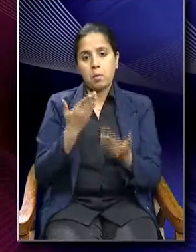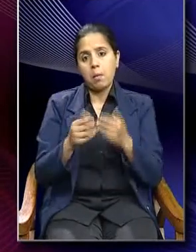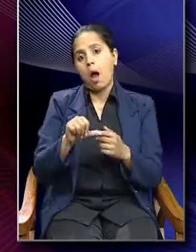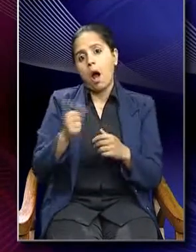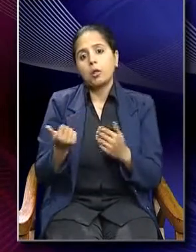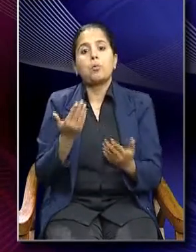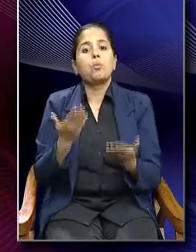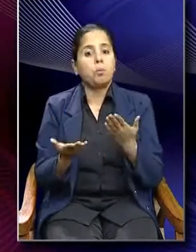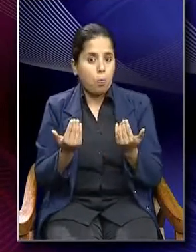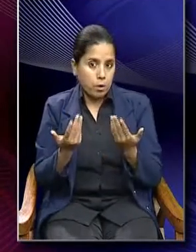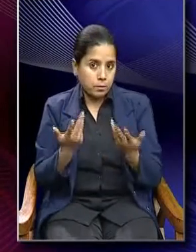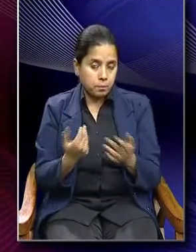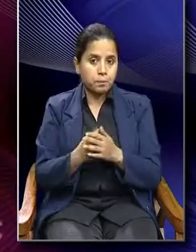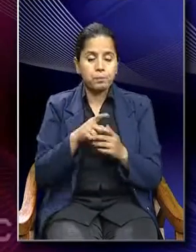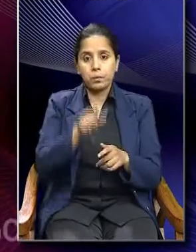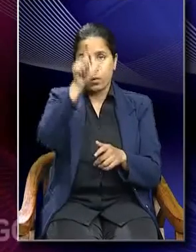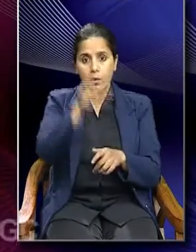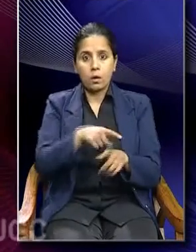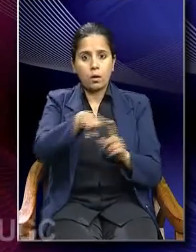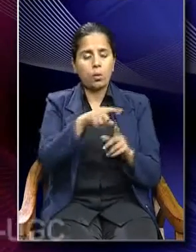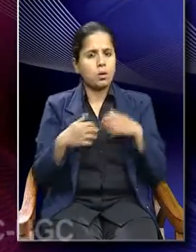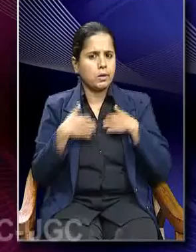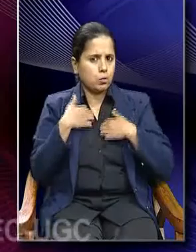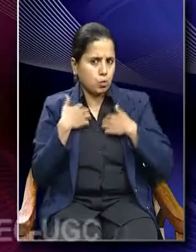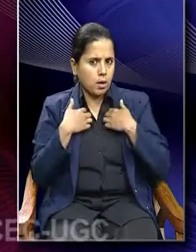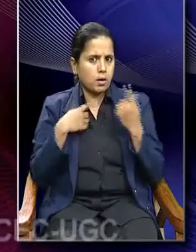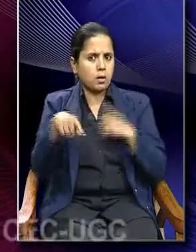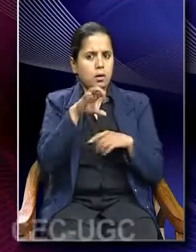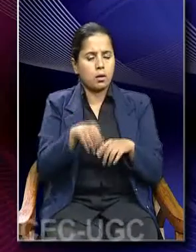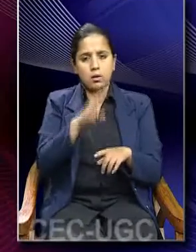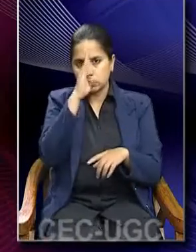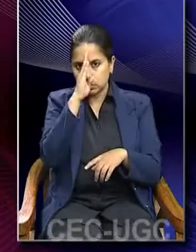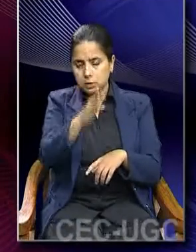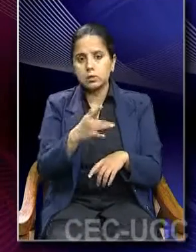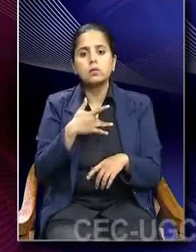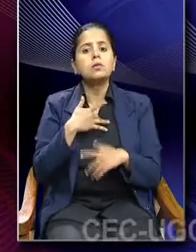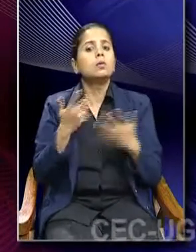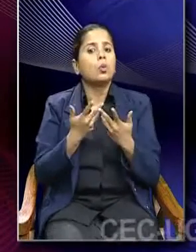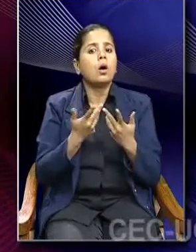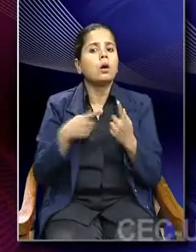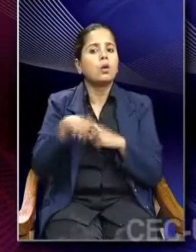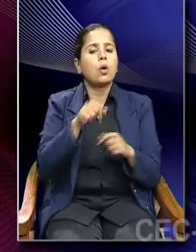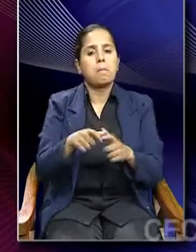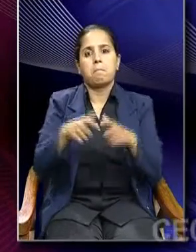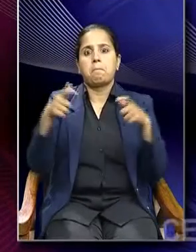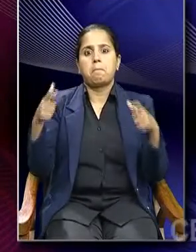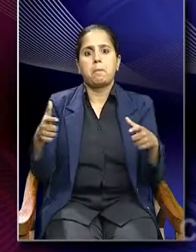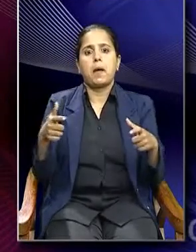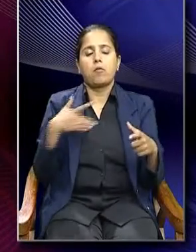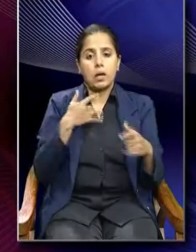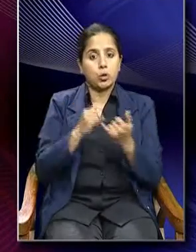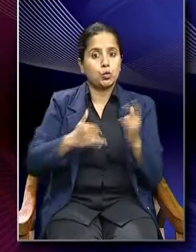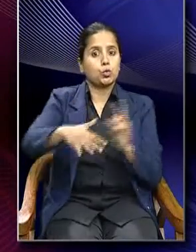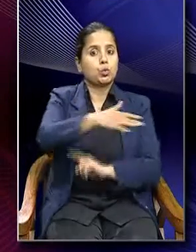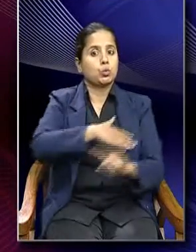could be that the individual interest is directed towards the larger. So,